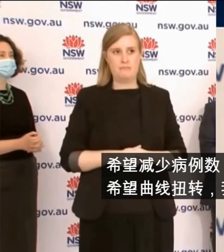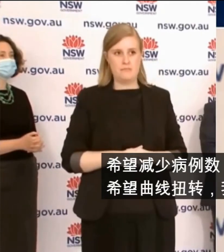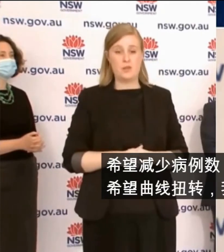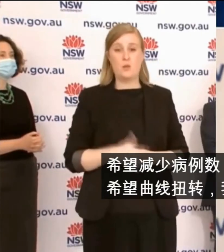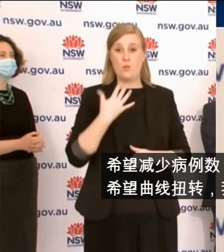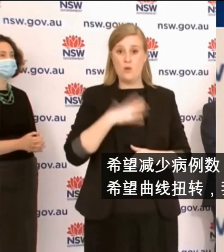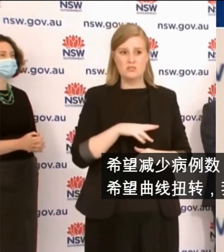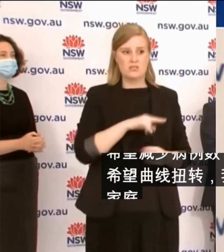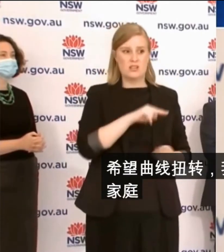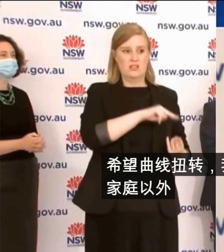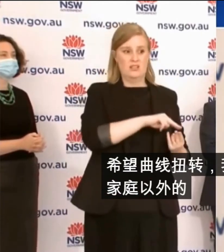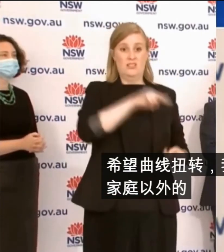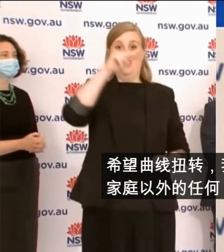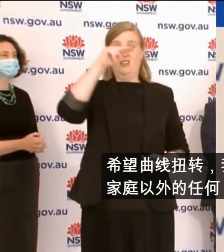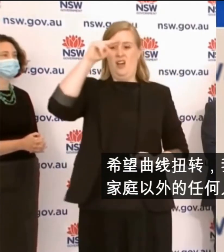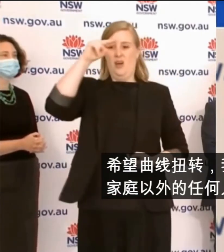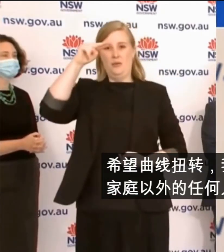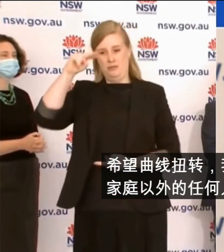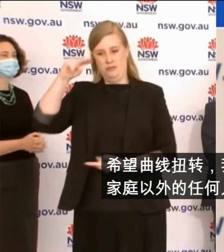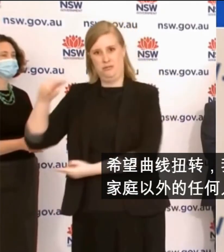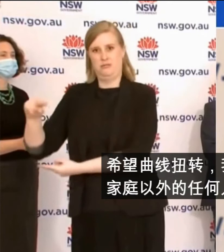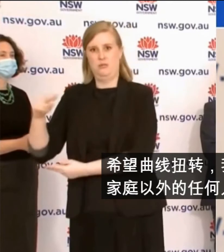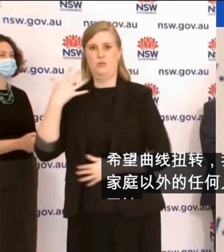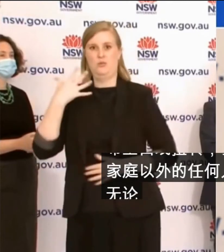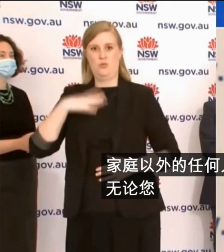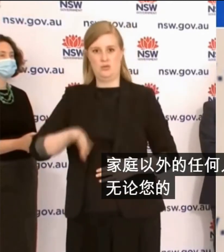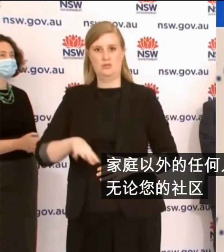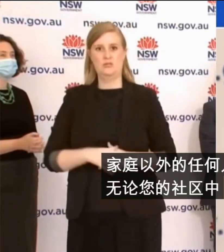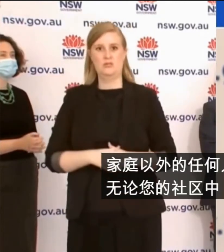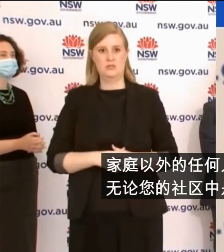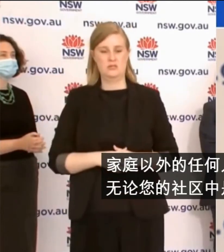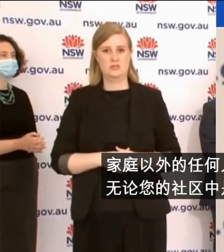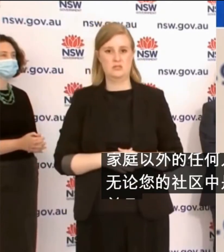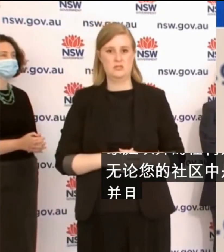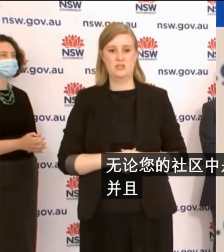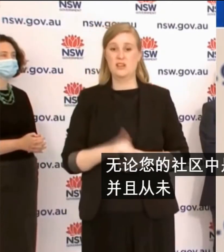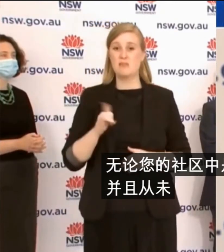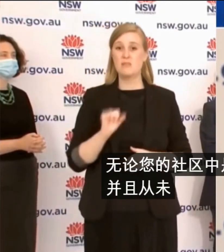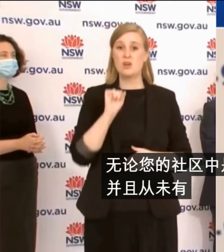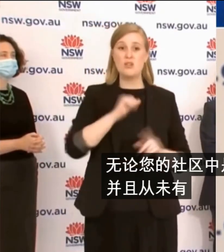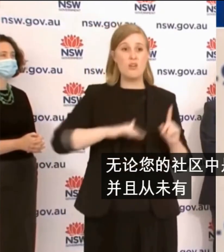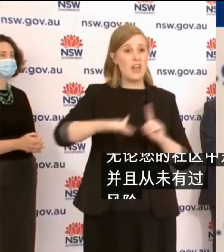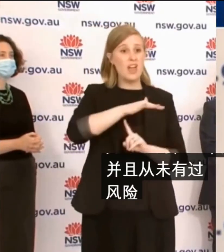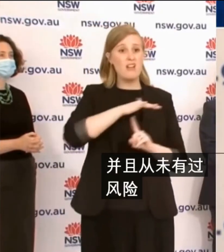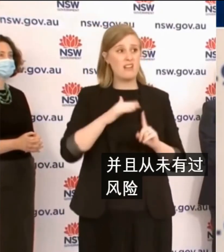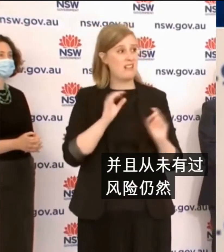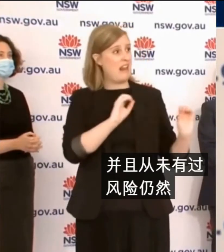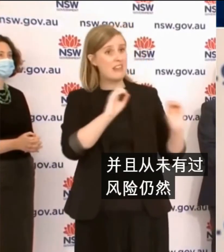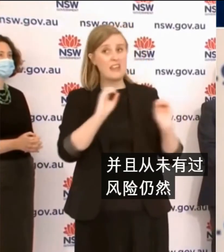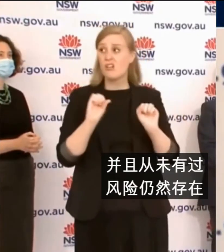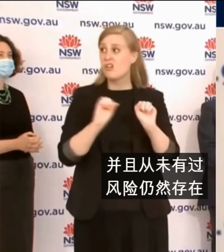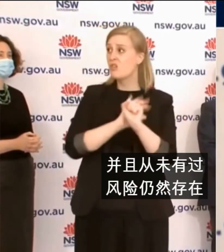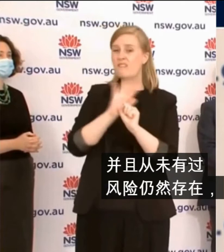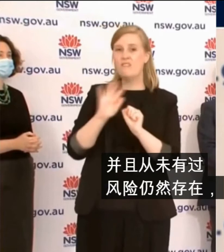turn, we can't allow anybody outside a household, no matter whether you have no virus in your community and have never had that. The risk is still